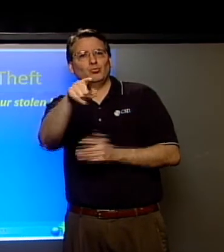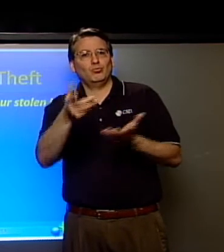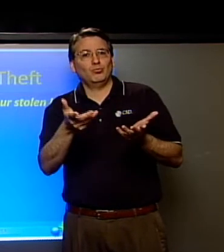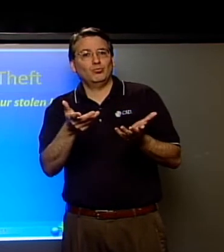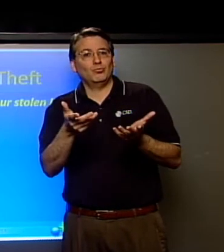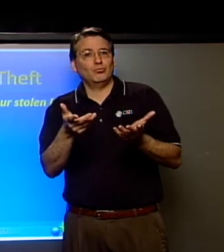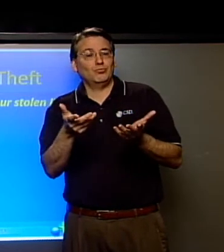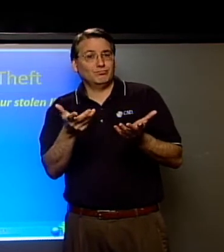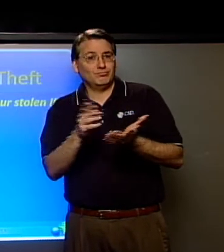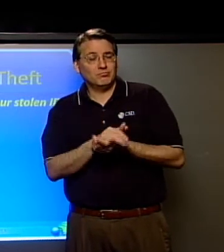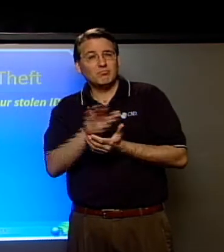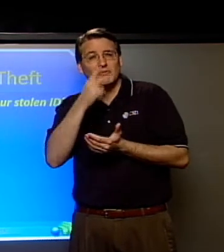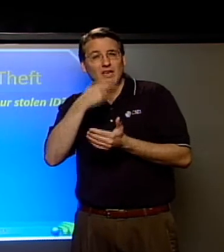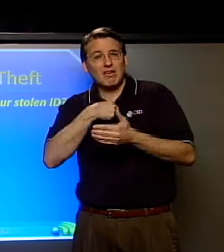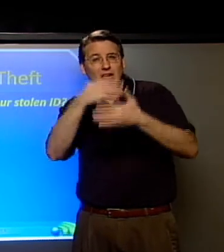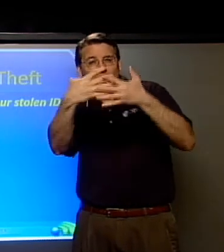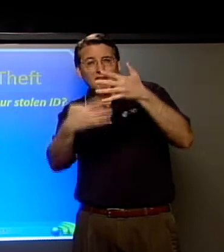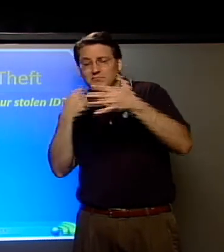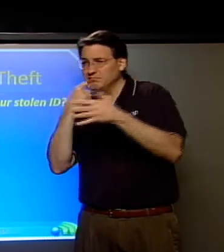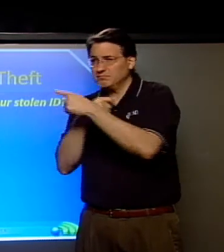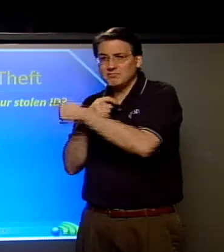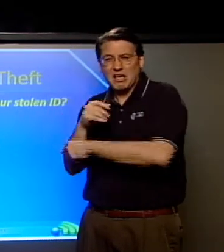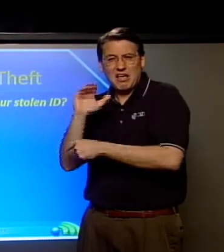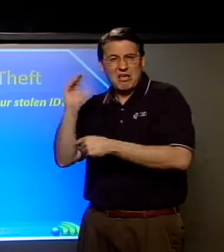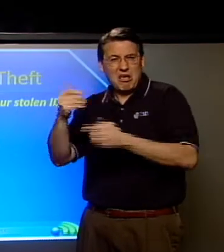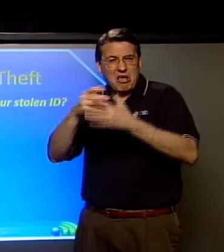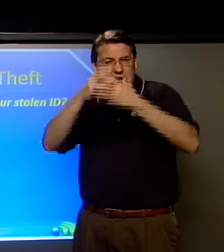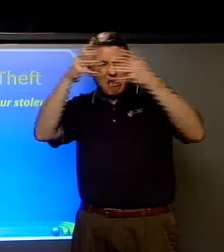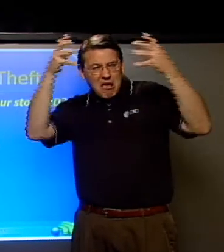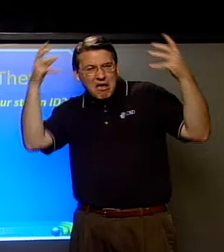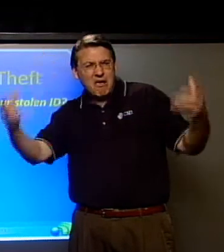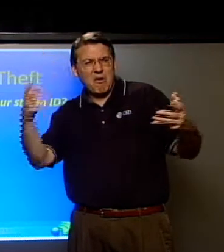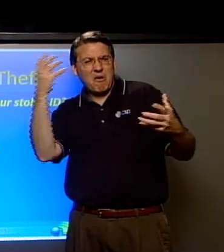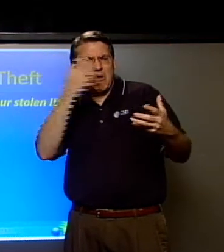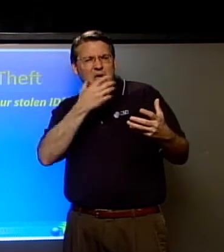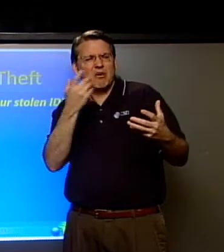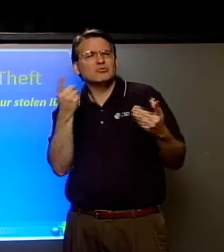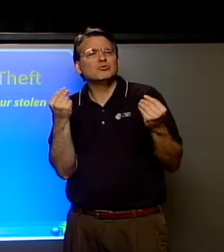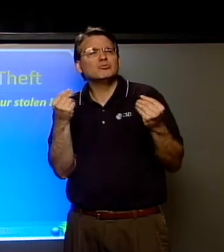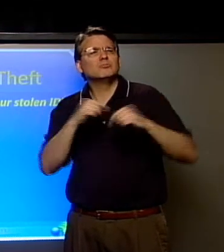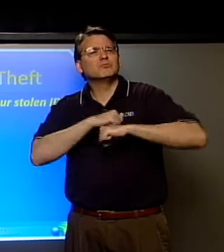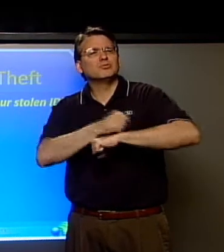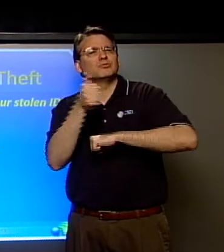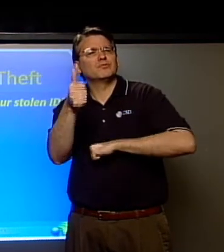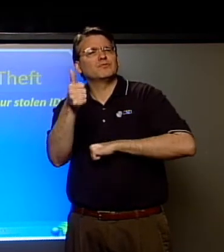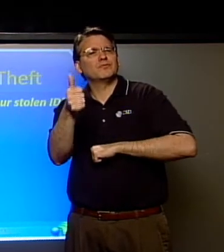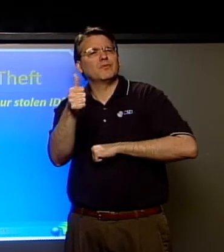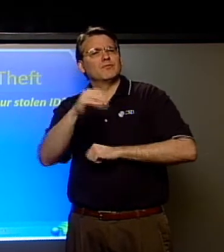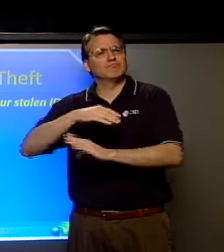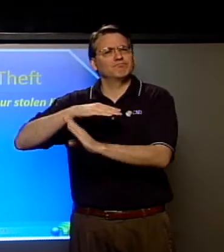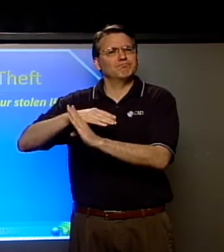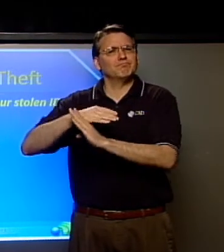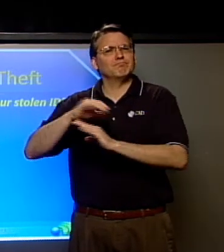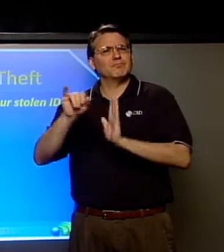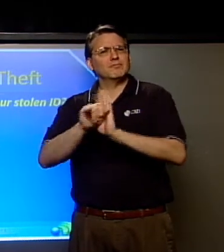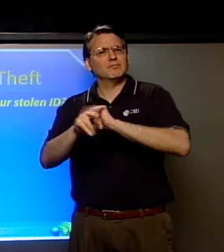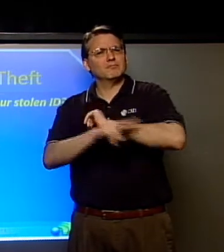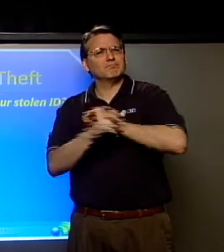committing a crime, posing as you whenever the police catch them, and then they don't show up for court, and the police come and find you. because it